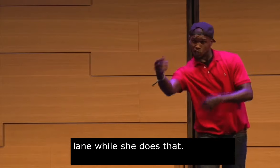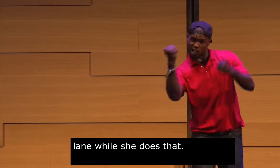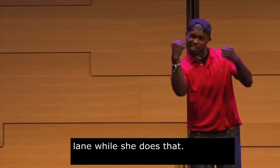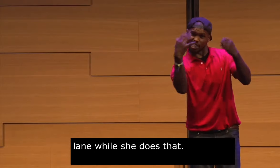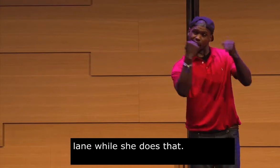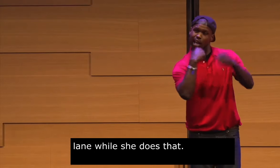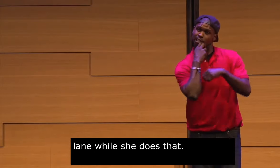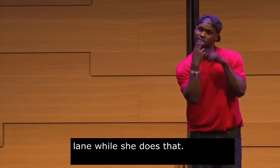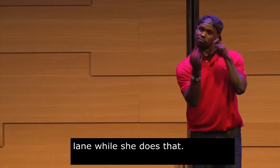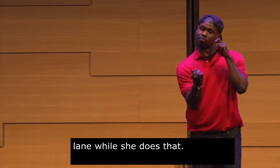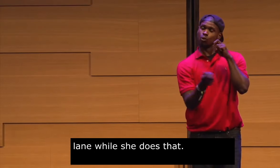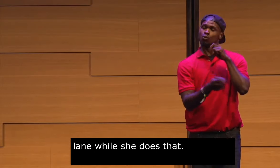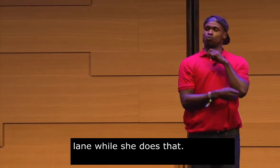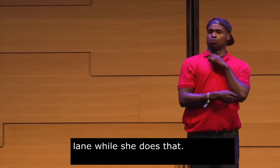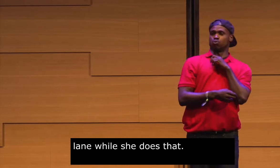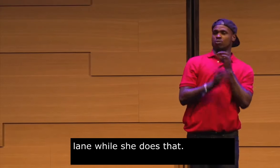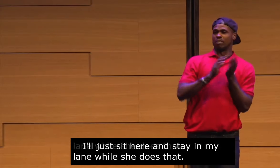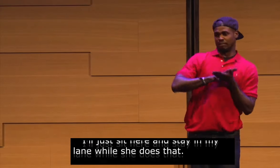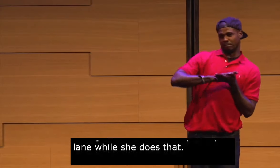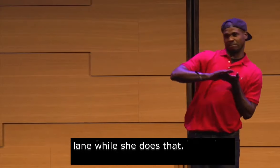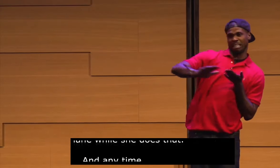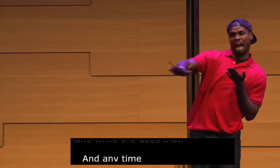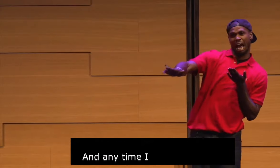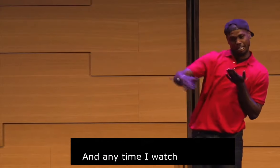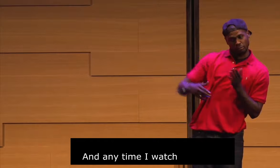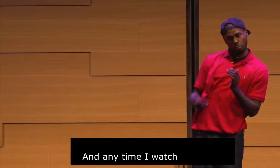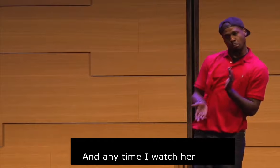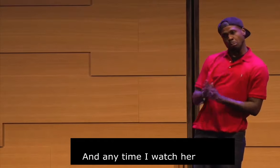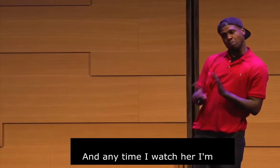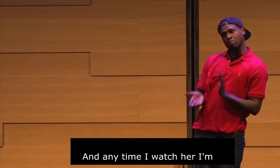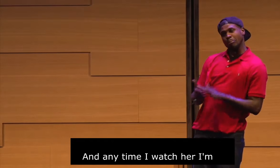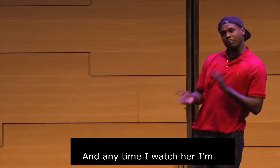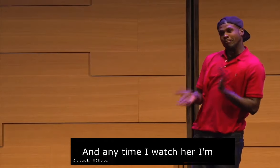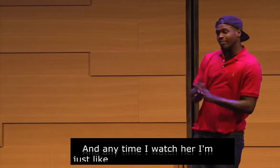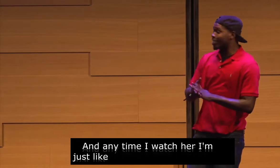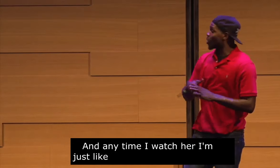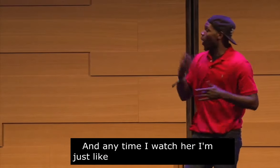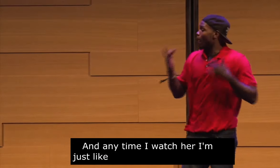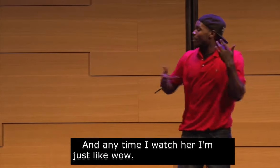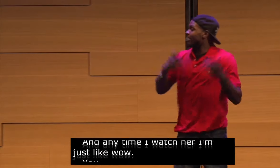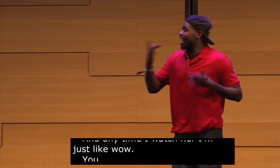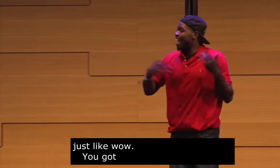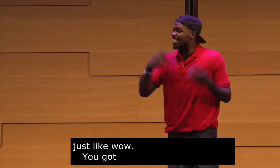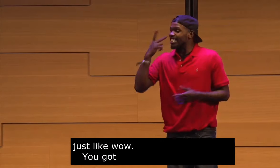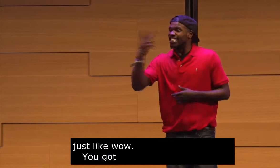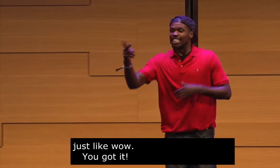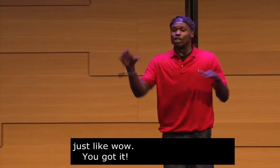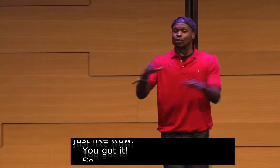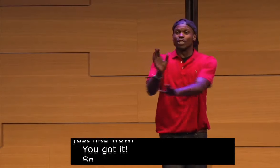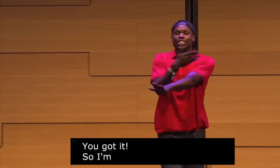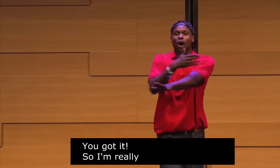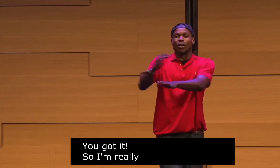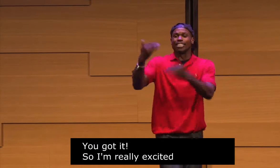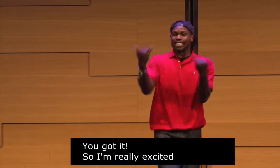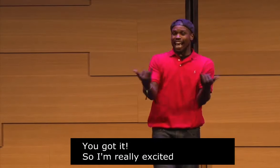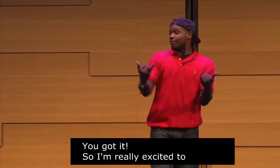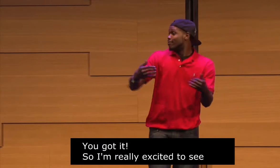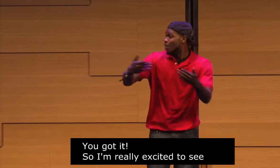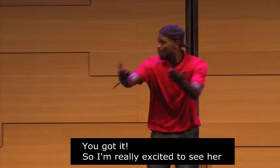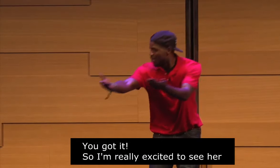that. And anytime I watch her, I'm just like, wow, girl, you got it. So I'm really excited to see